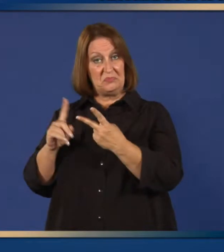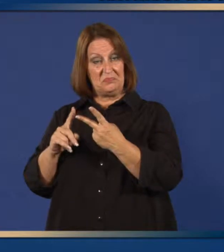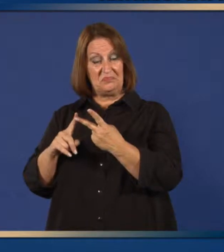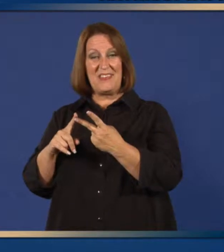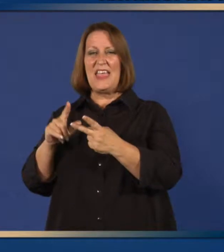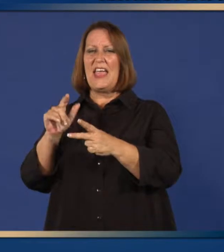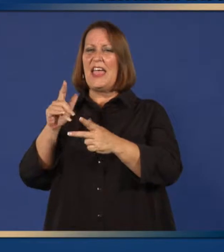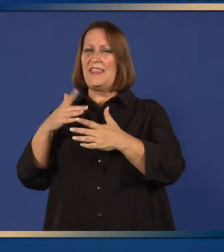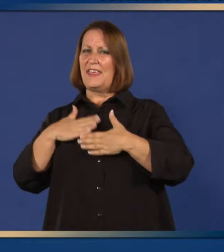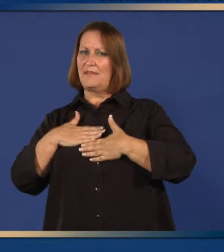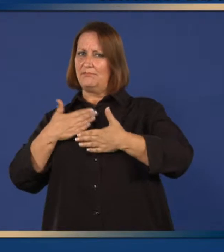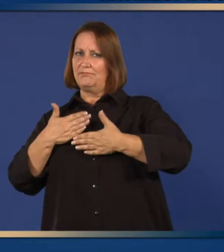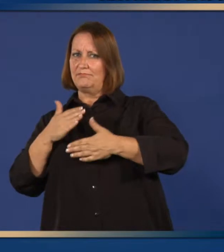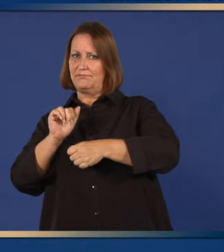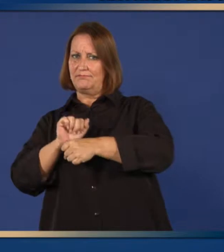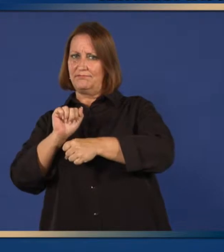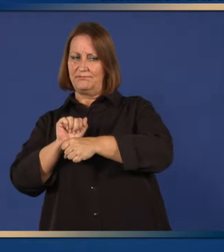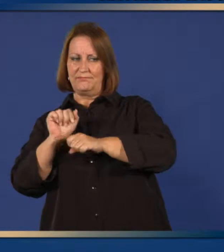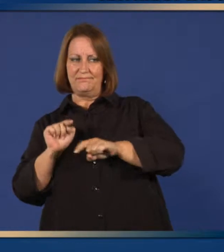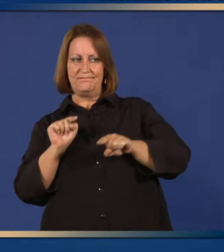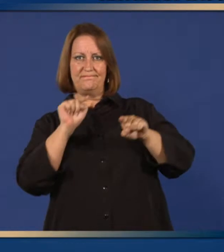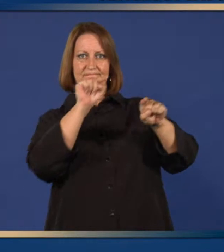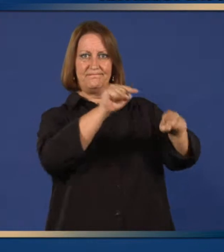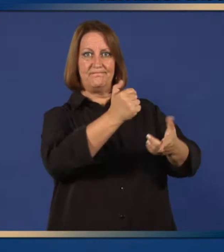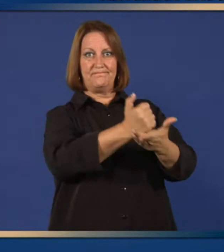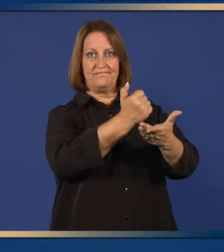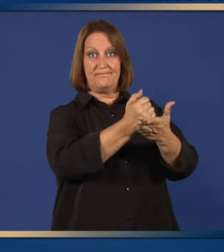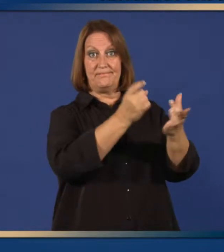certain laboratory or remediation workers,